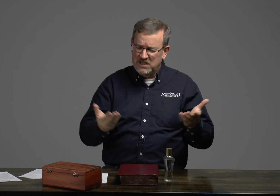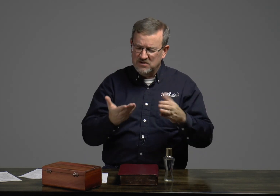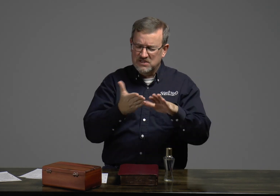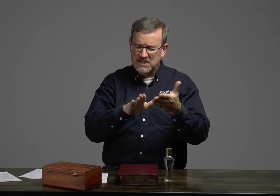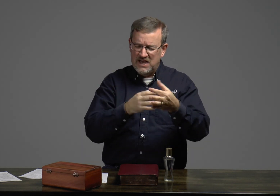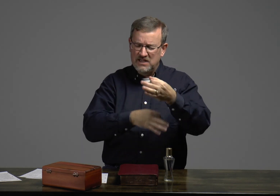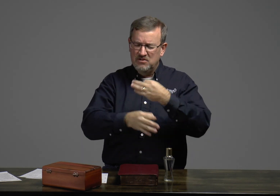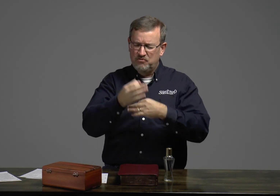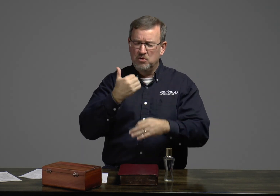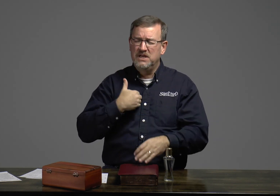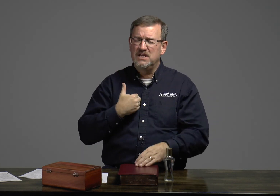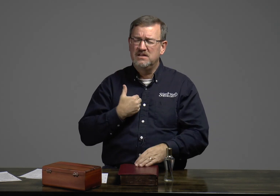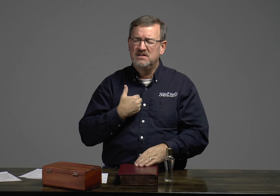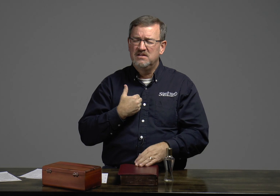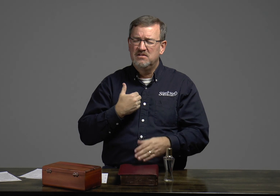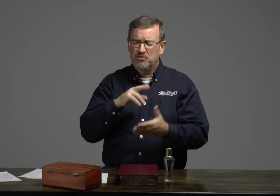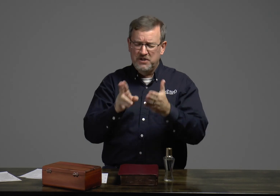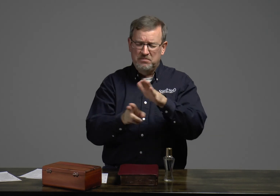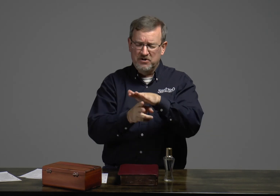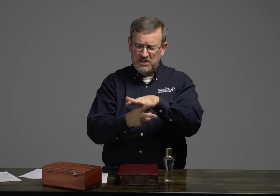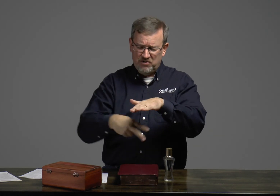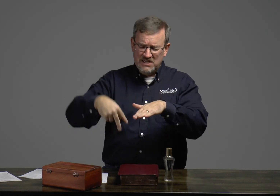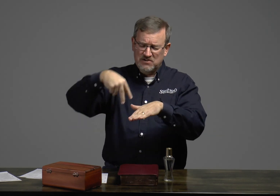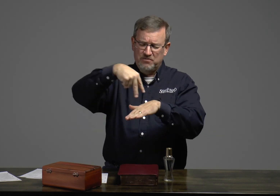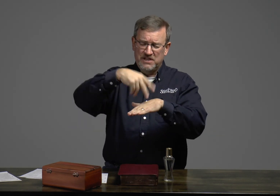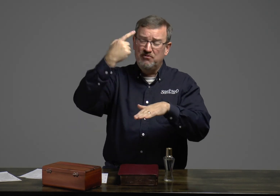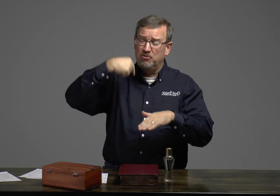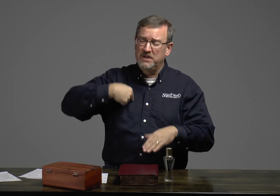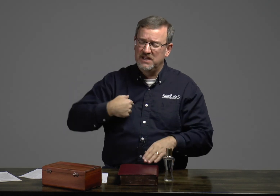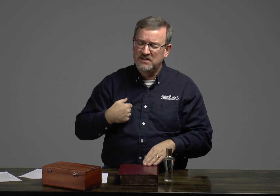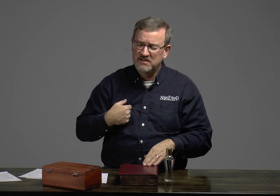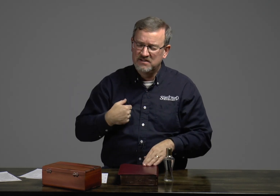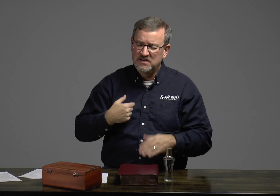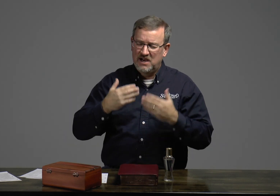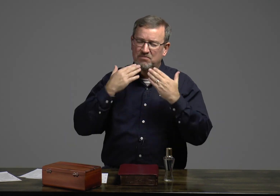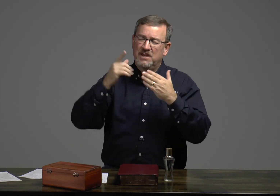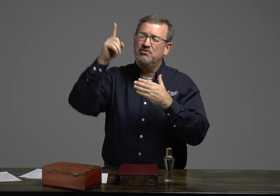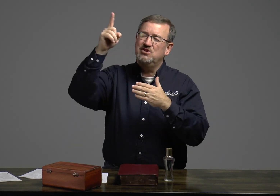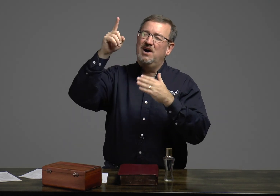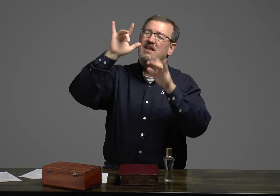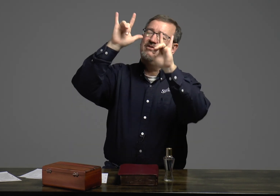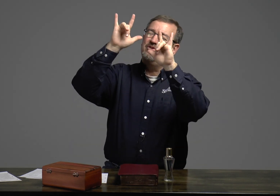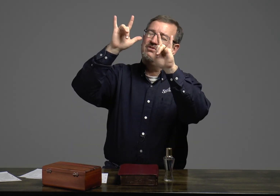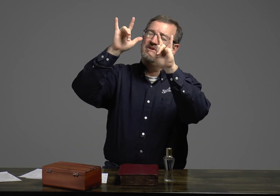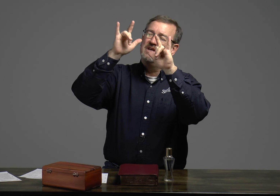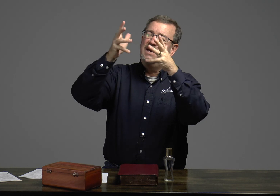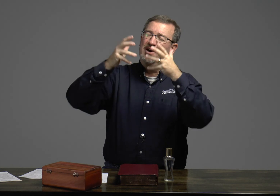here to die for me, for being buried and rising from the dead for me. I'm thankful to you. I love you. And I want